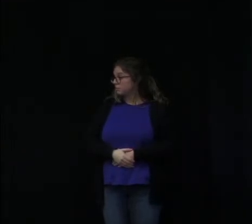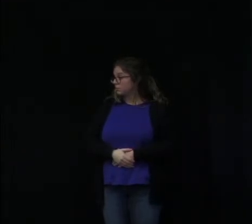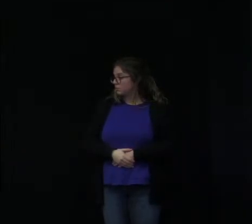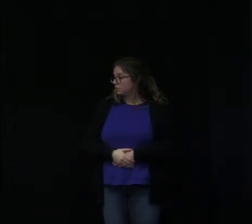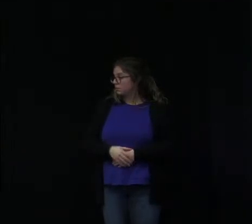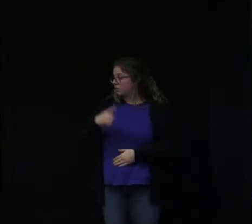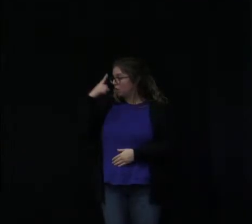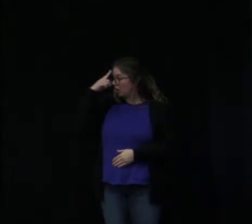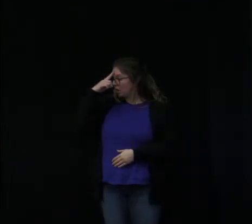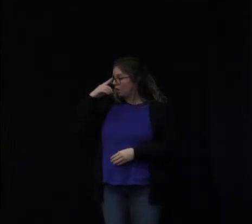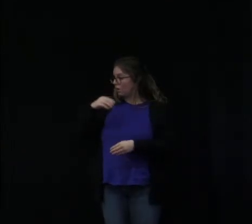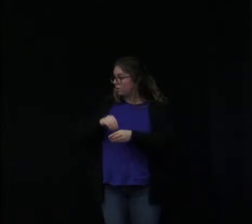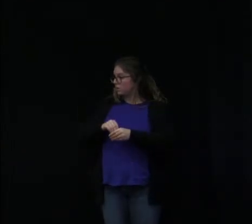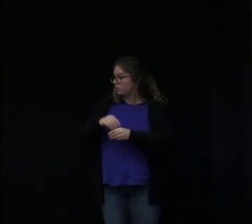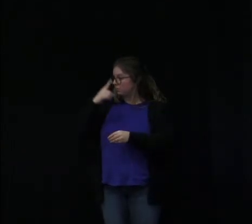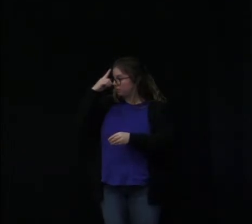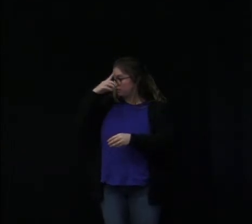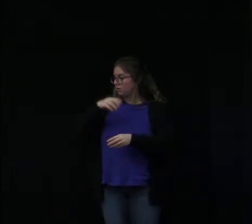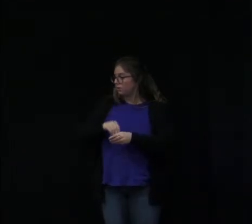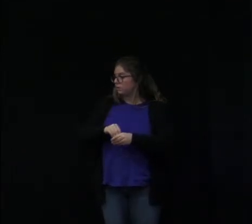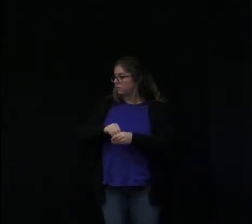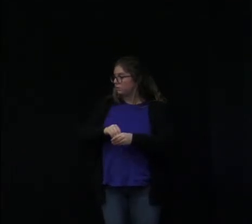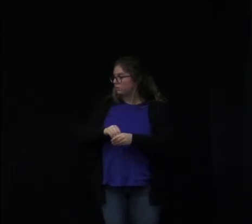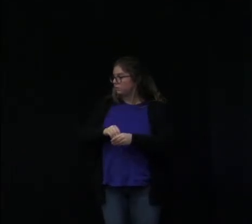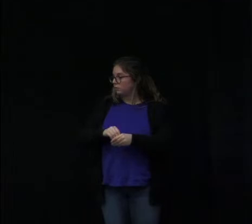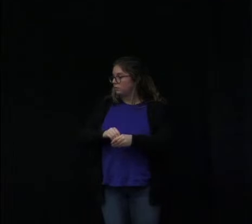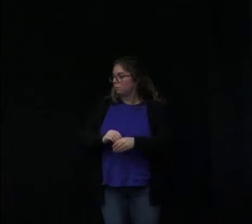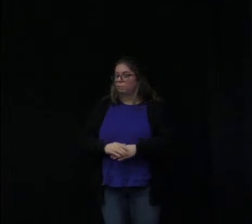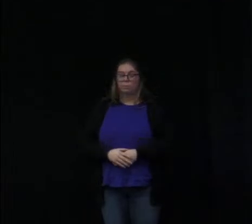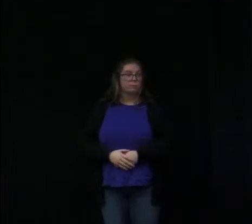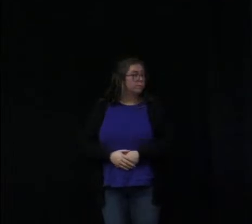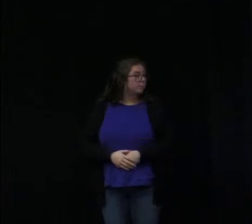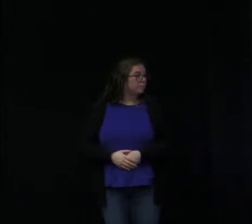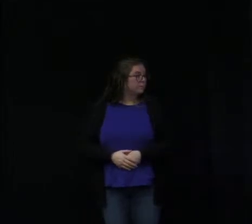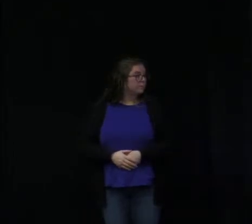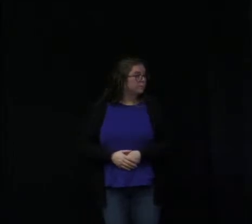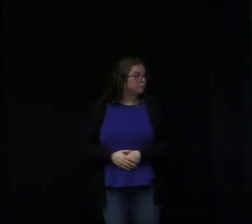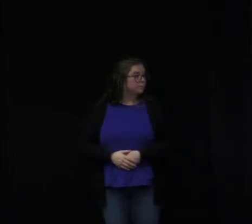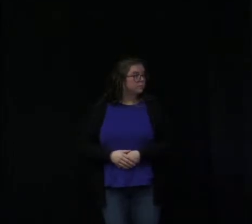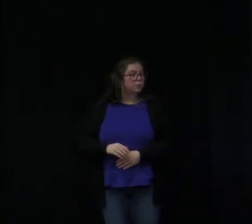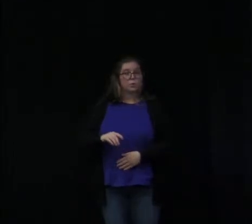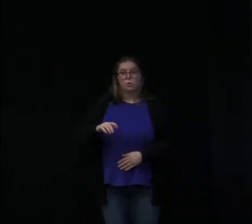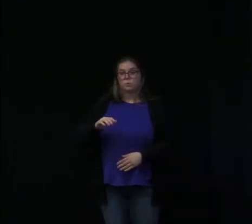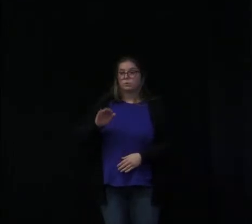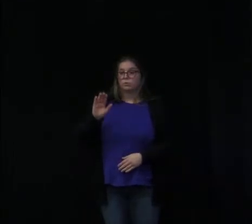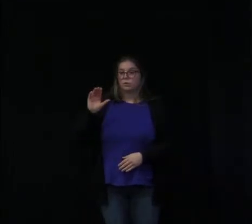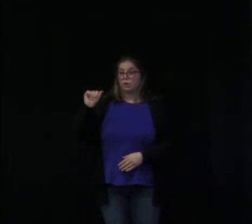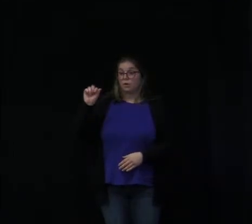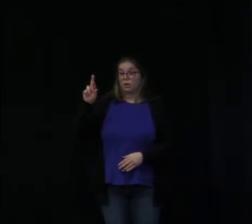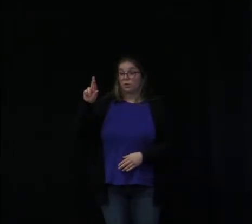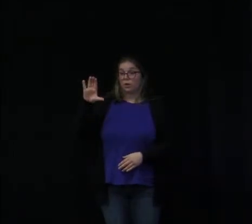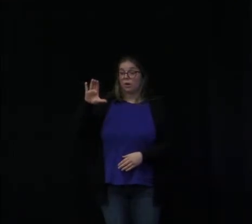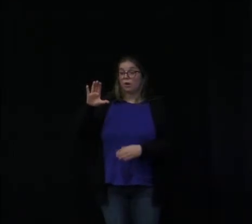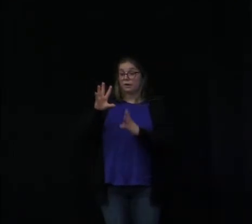programming. So you're going to bring supporting data to the ARG meeting if other educational needs are evident.